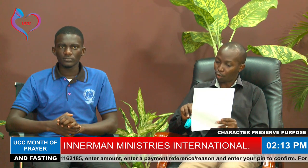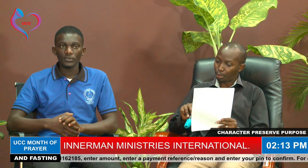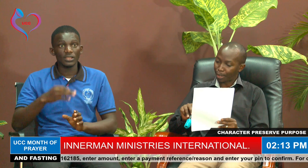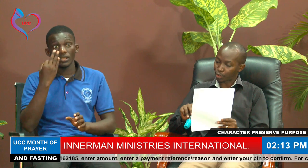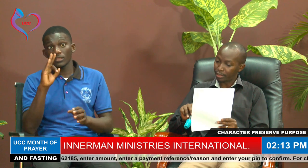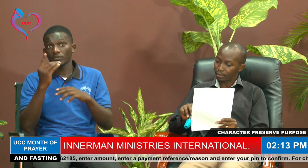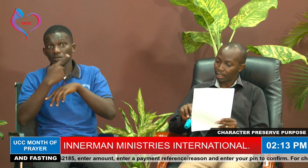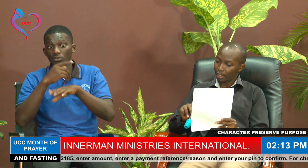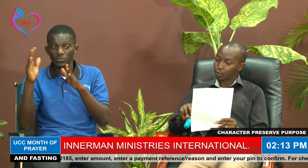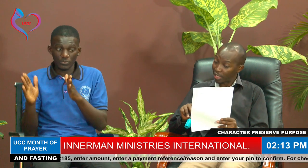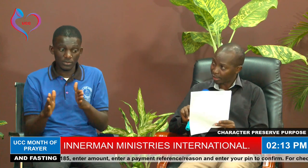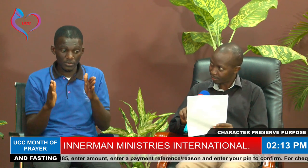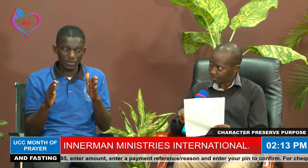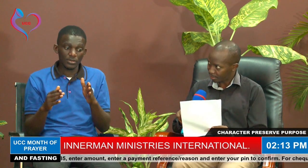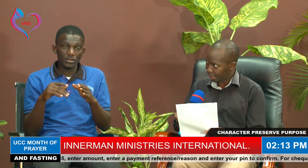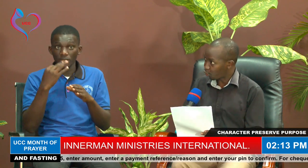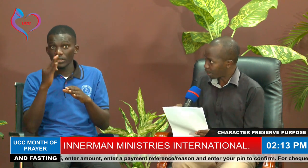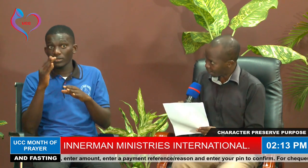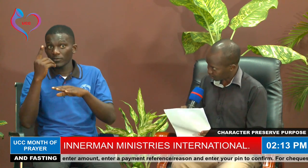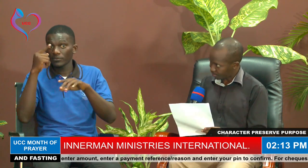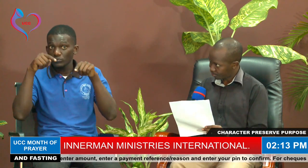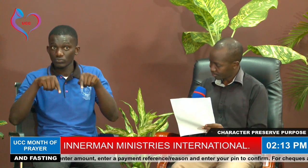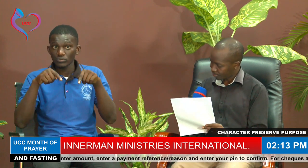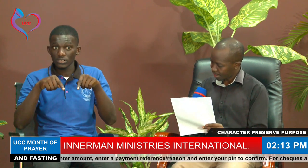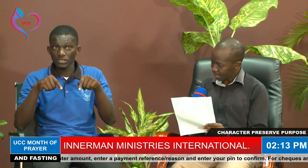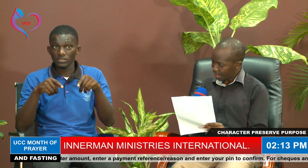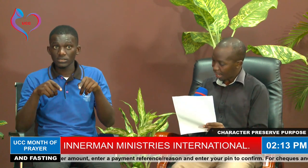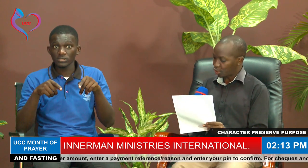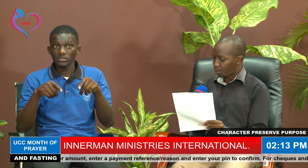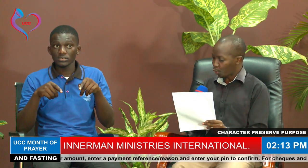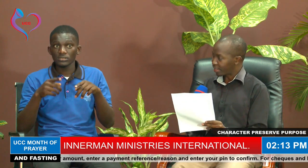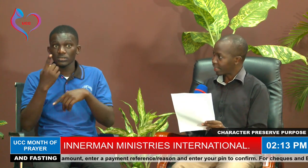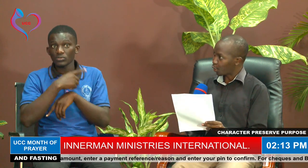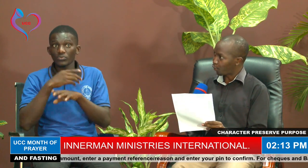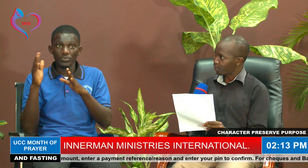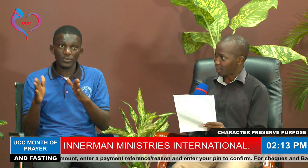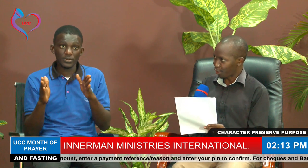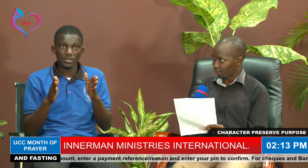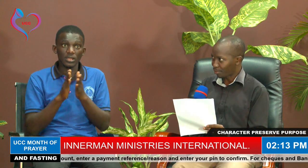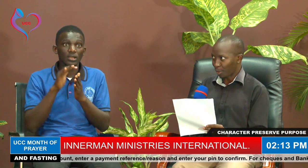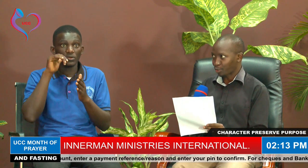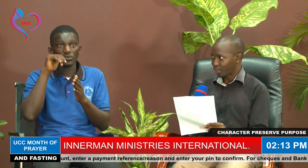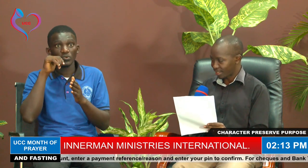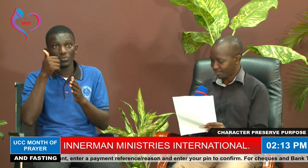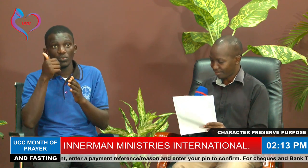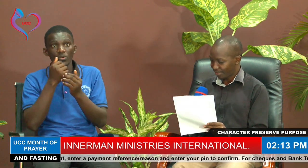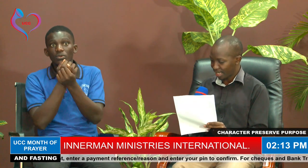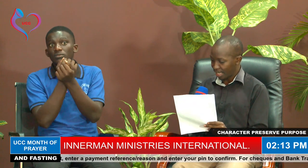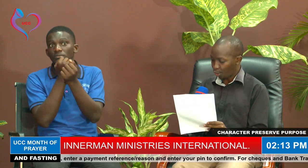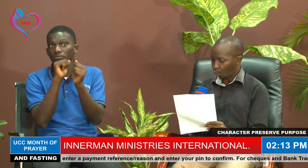of preparation, if today is the day of preparation, and tomorrow is the day of salvation, but what you quote is,